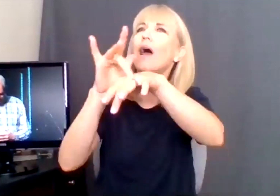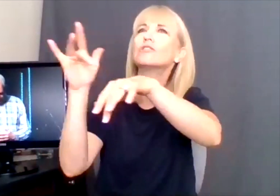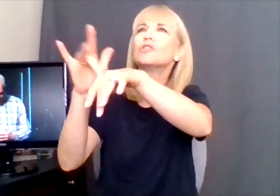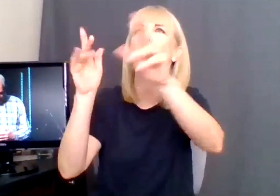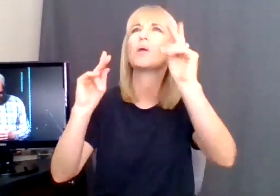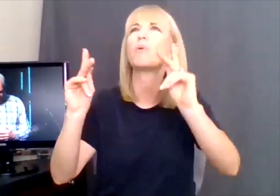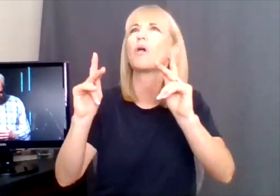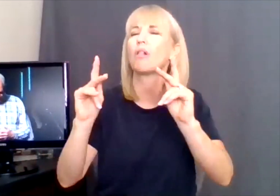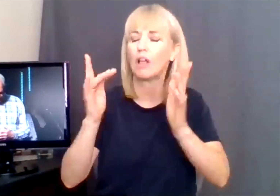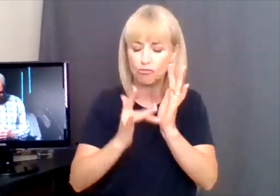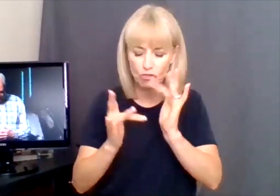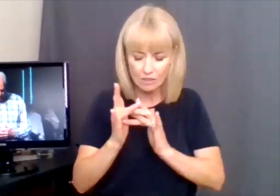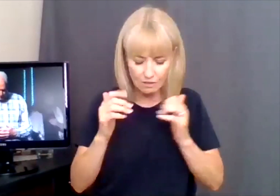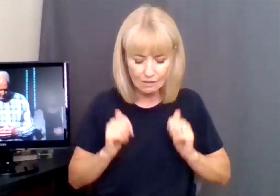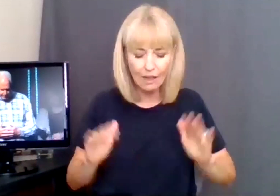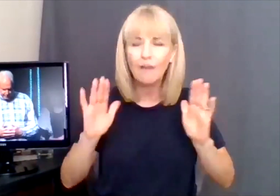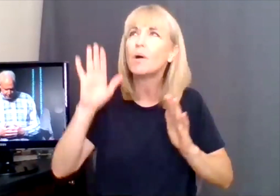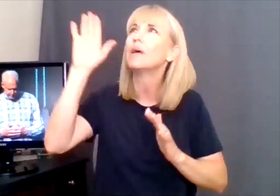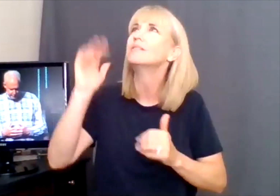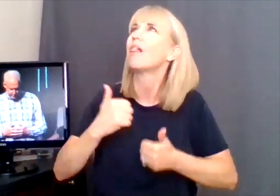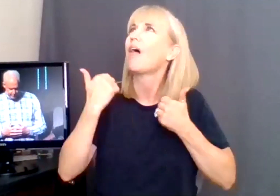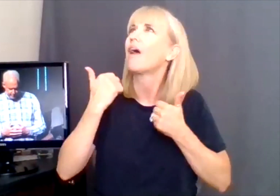life because of love.